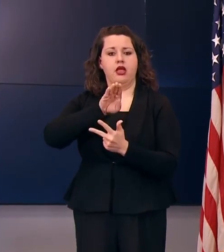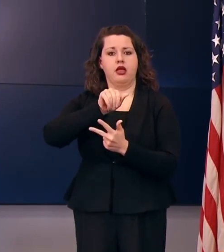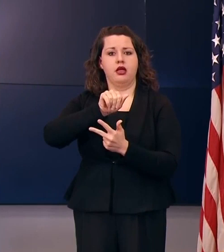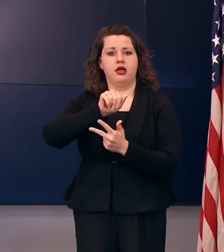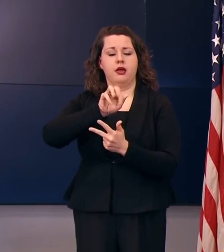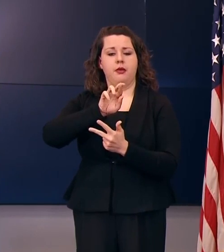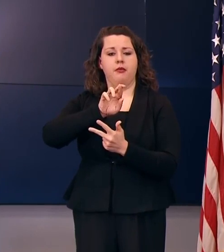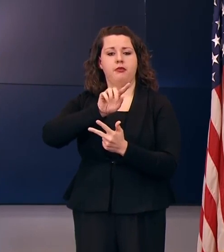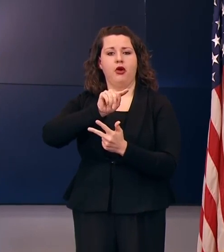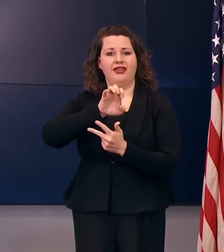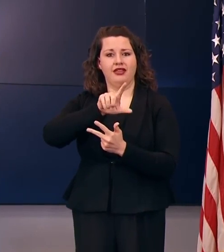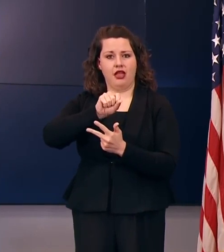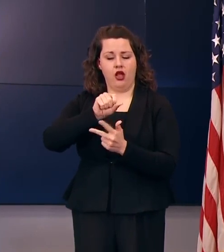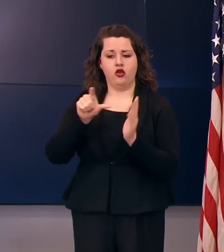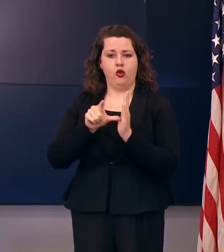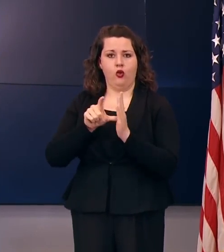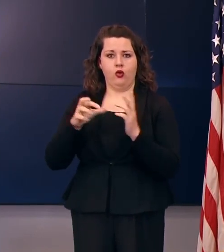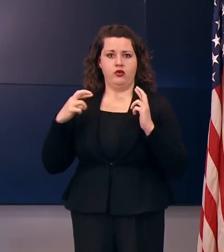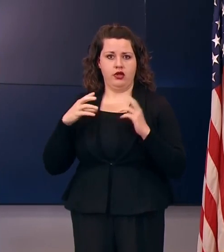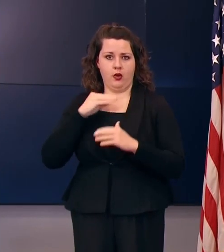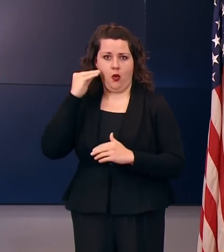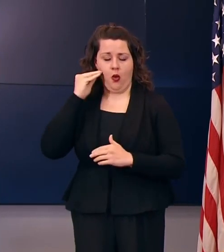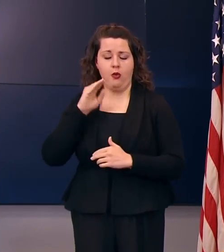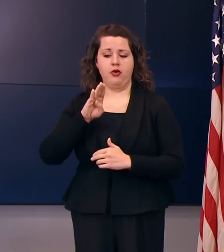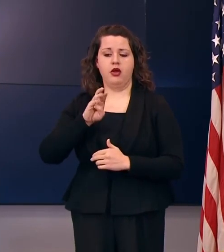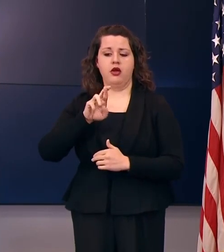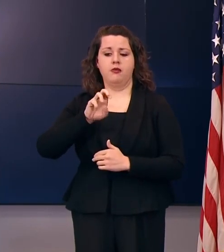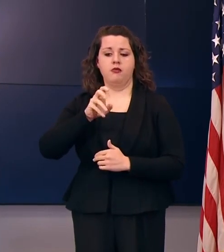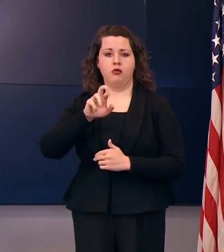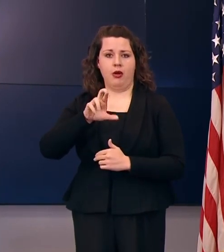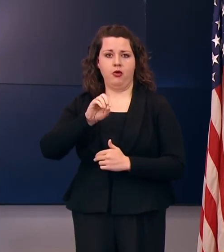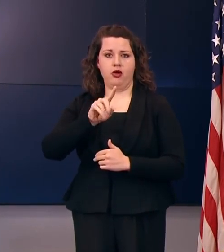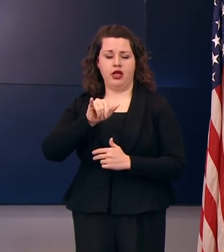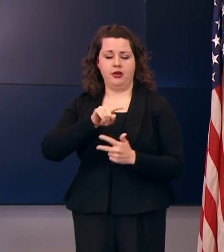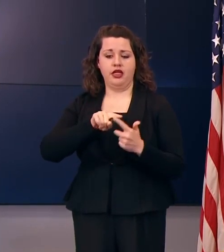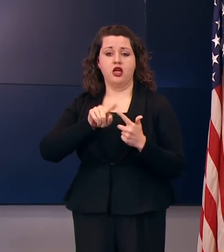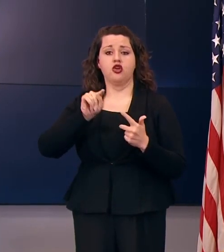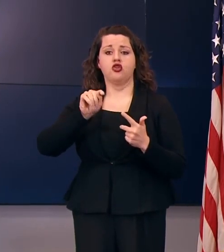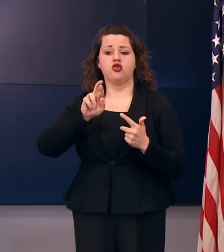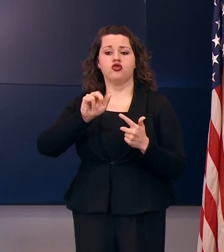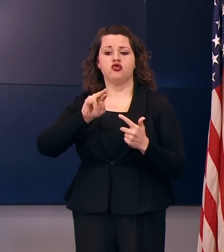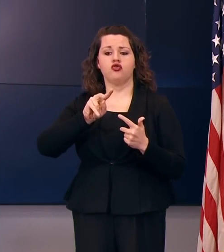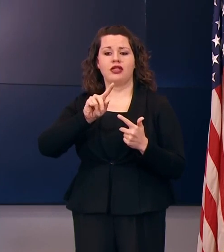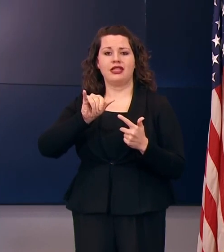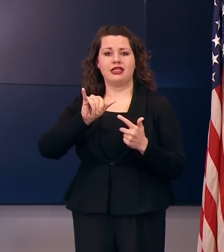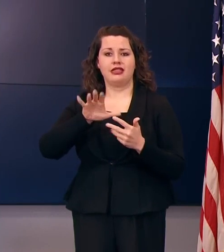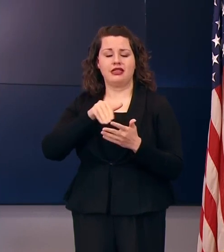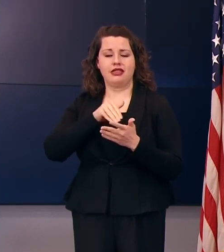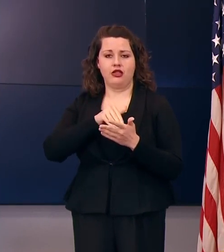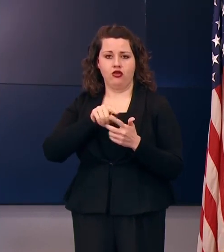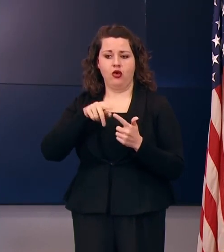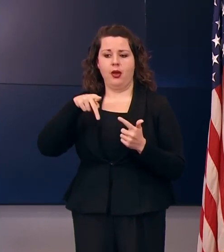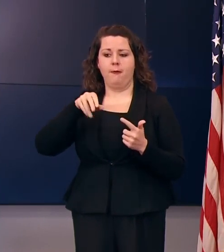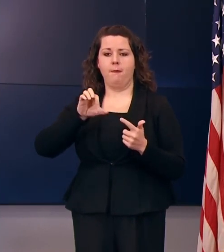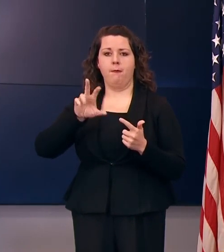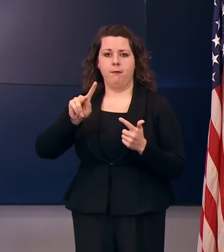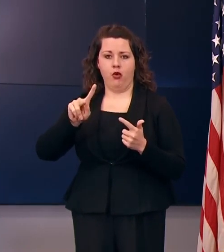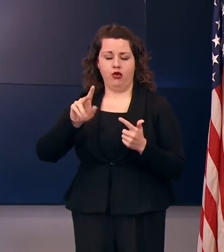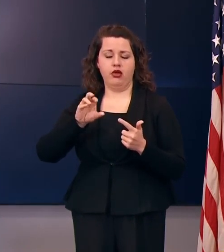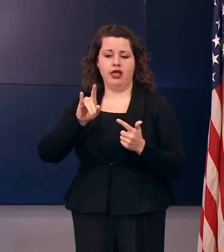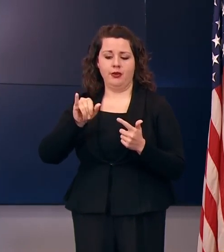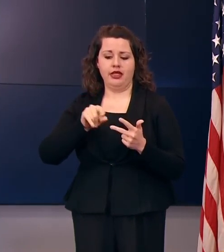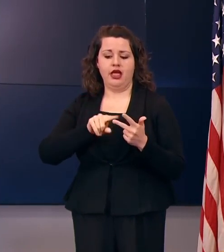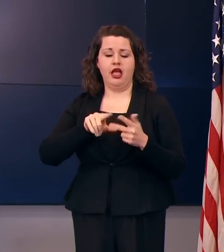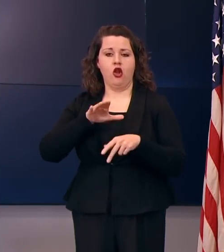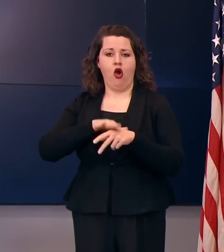Bartels in Lutheran Retirement Home in Bremer County, Trinity Center at Lutheran Park in Polk County, and On With Life, a